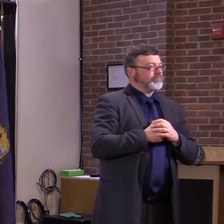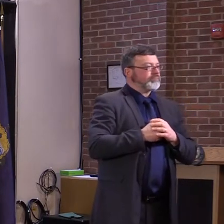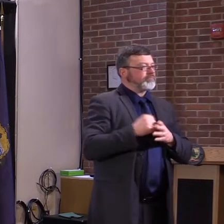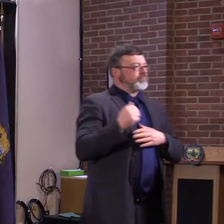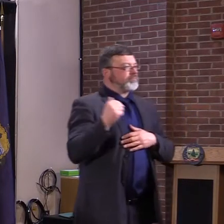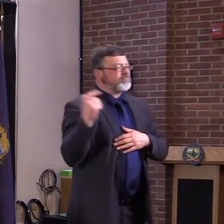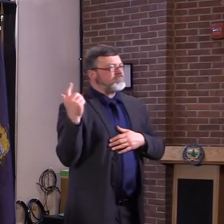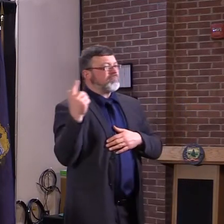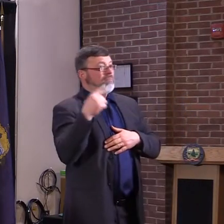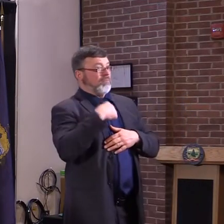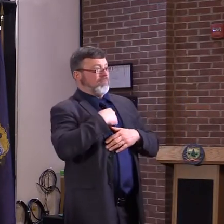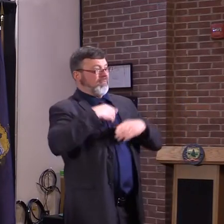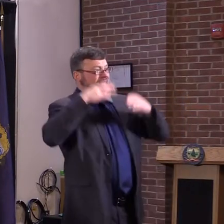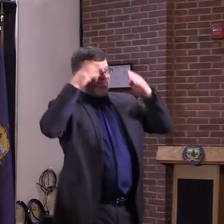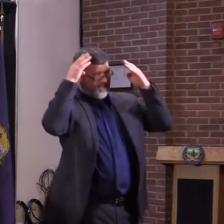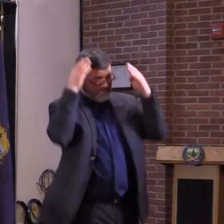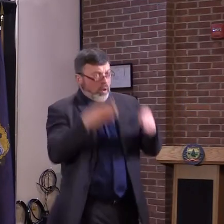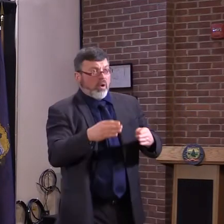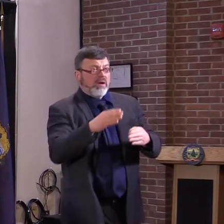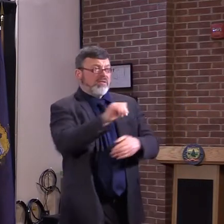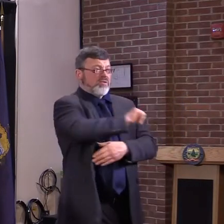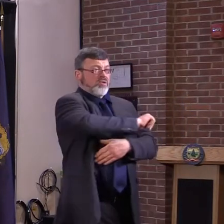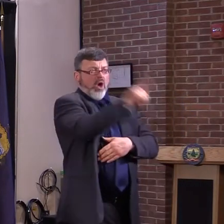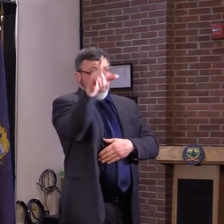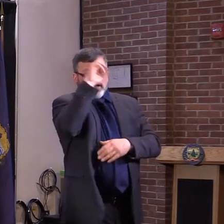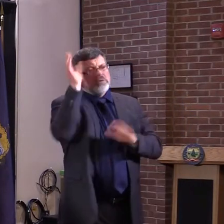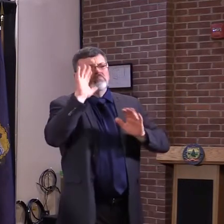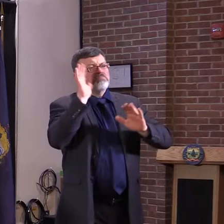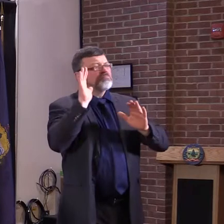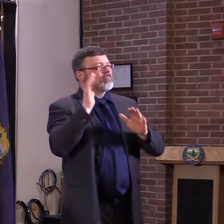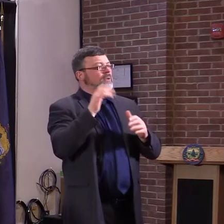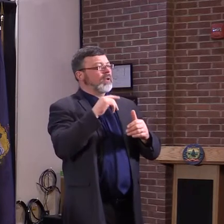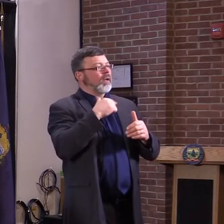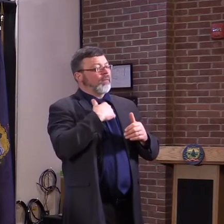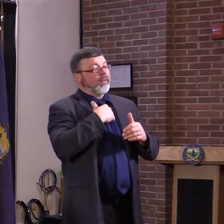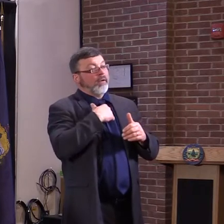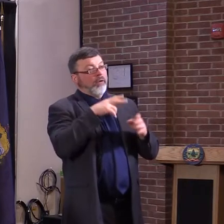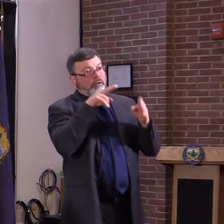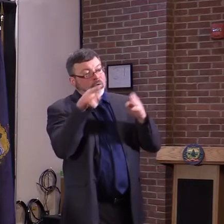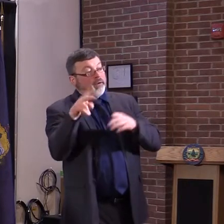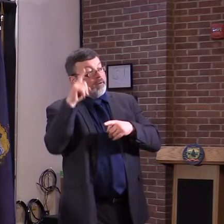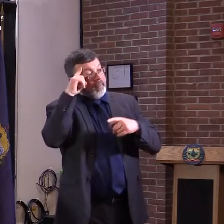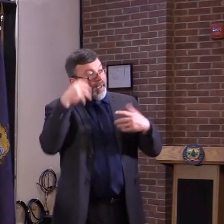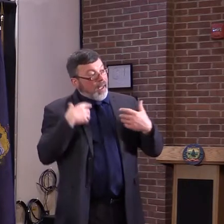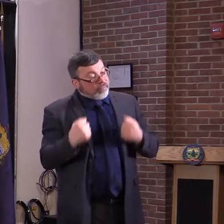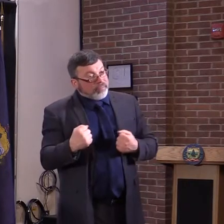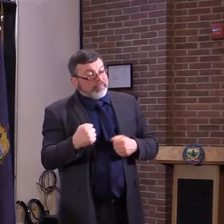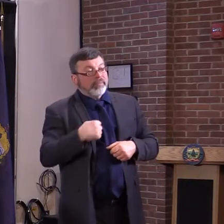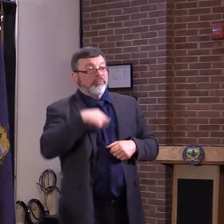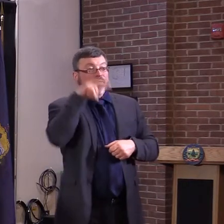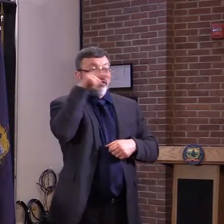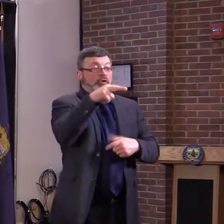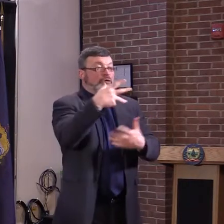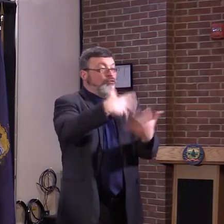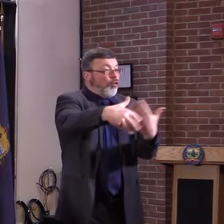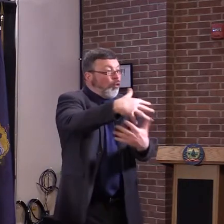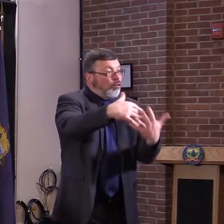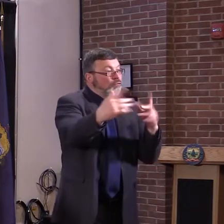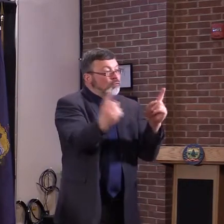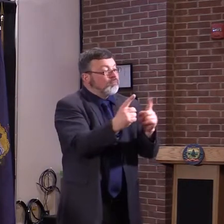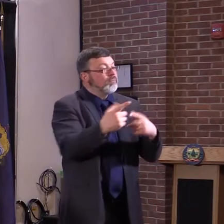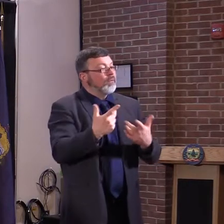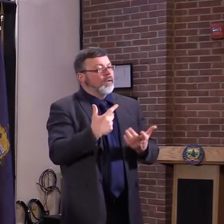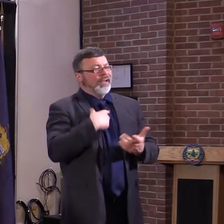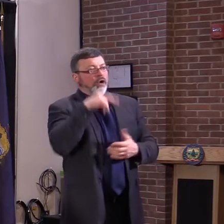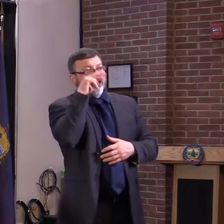look at other data as well. Some of that involves mental health, social issues, and so forth. So